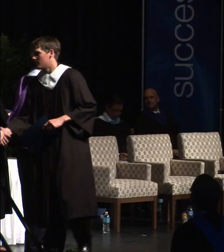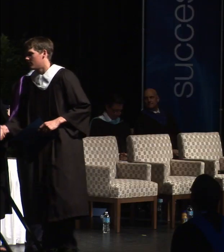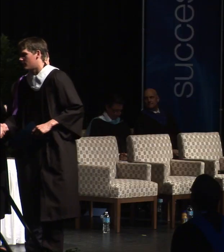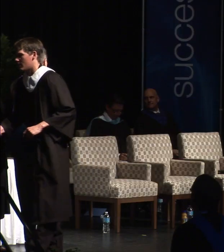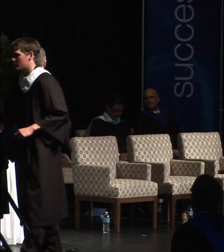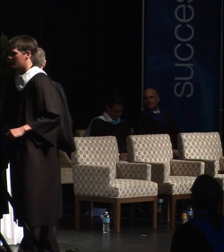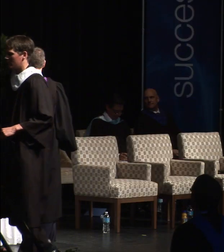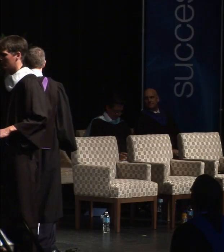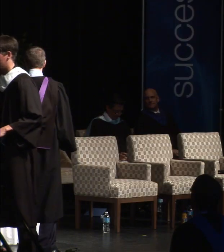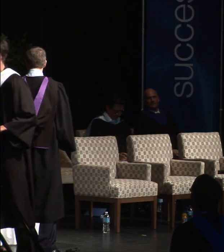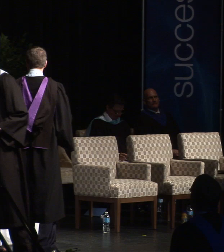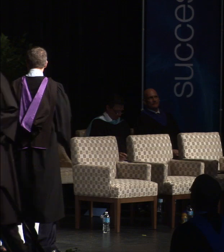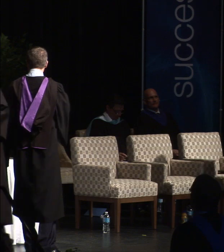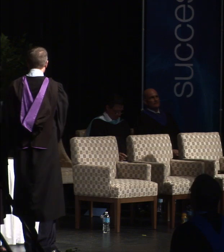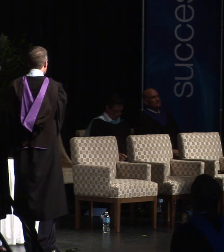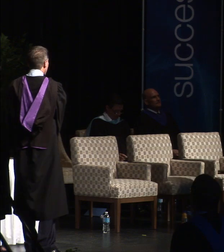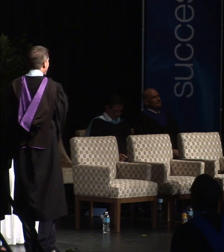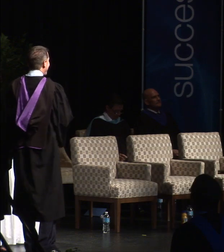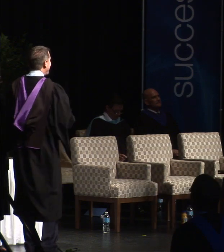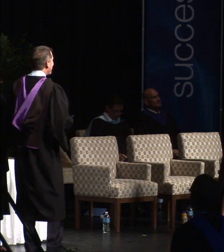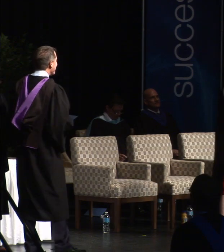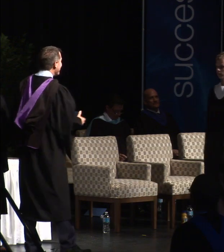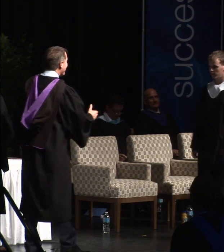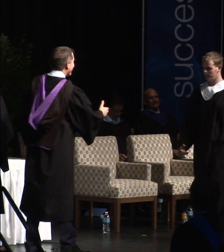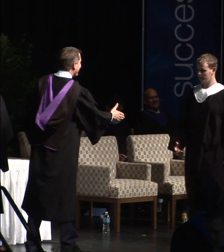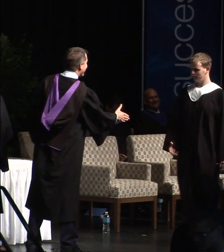Logan Martell.